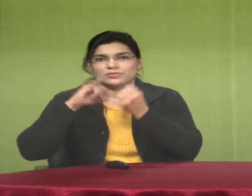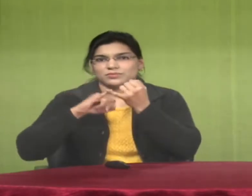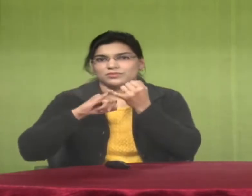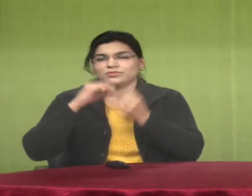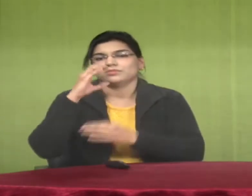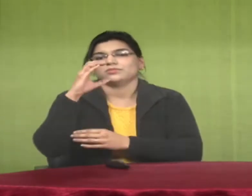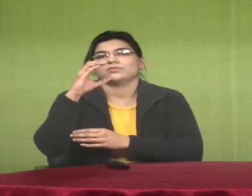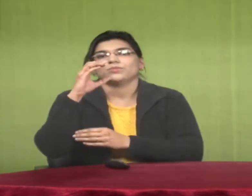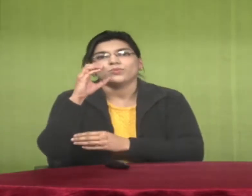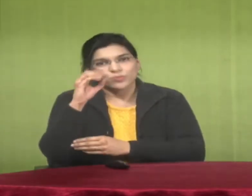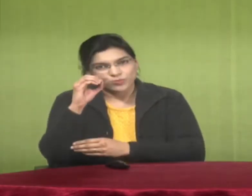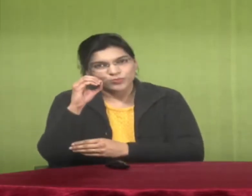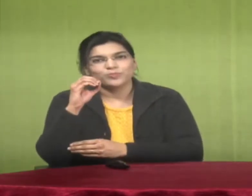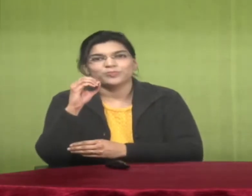In San Francisco.